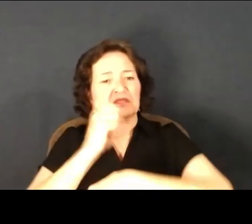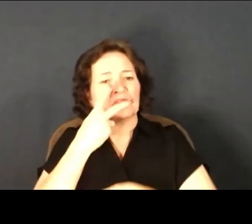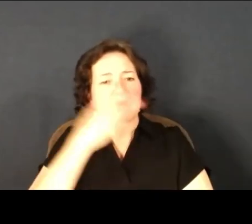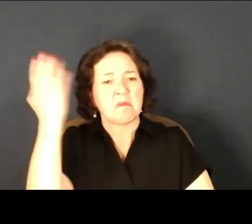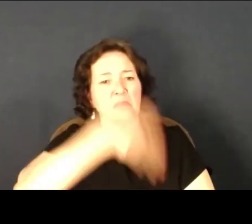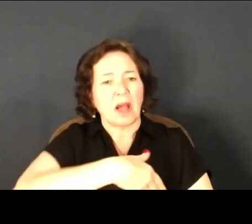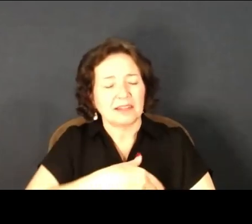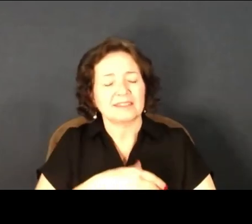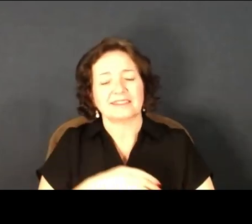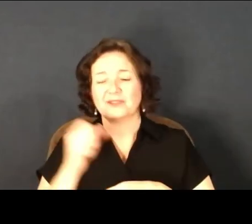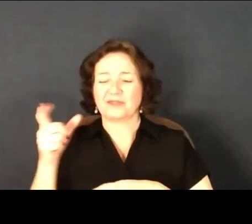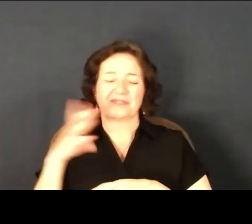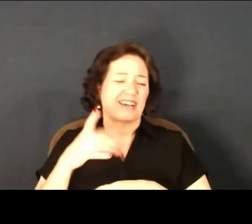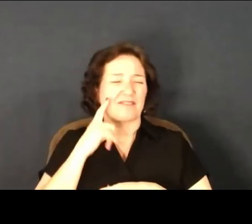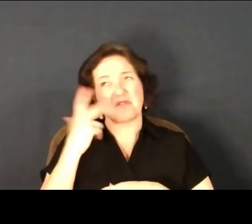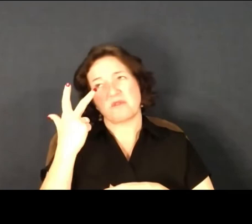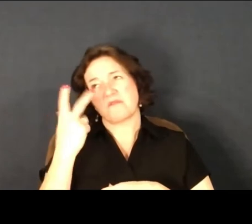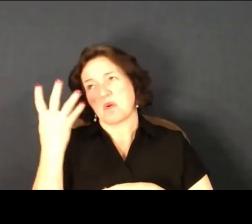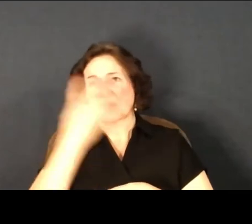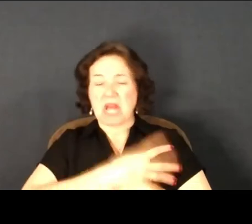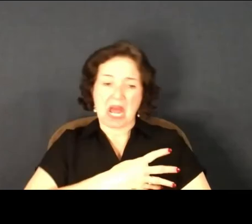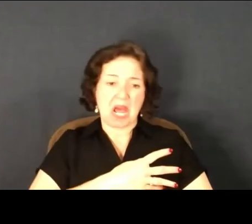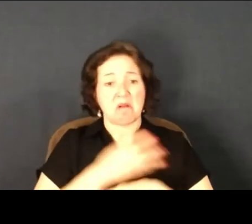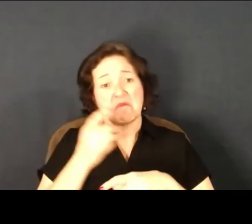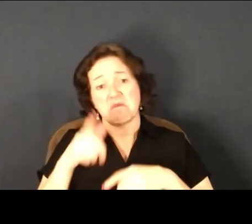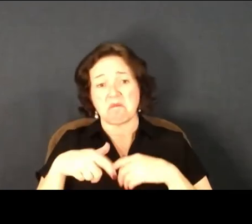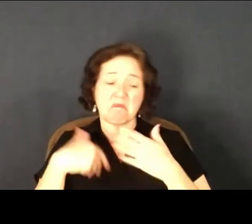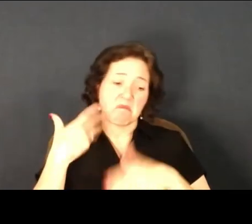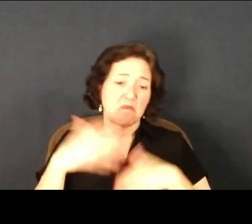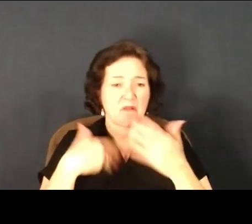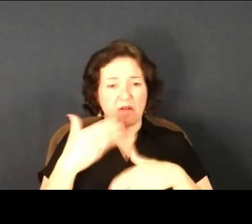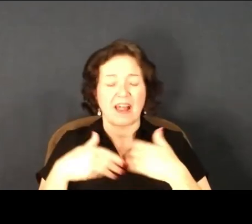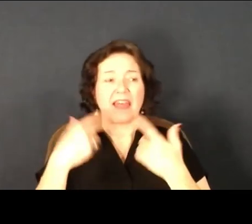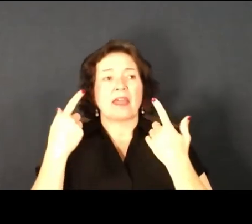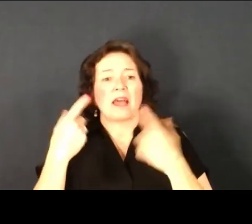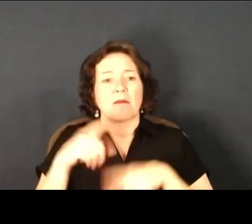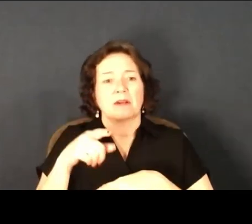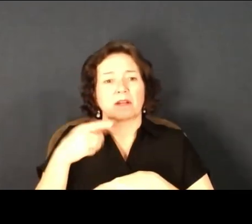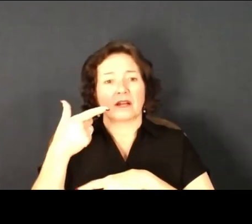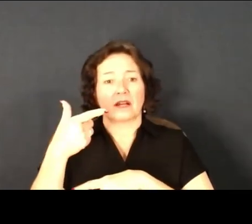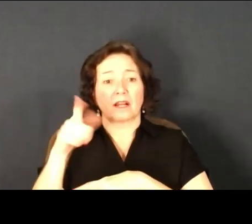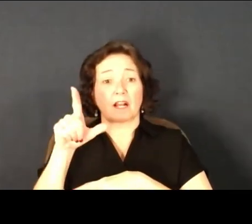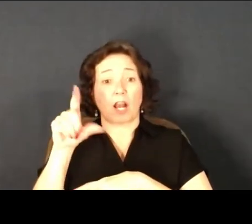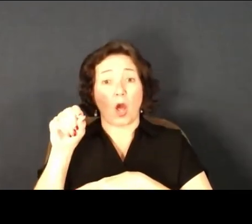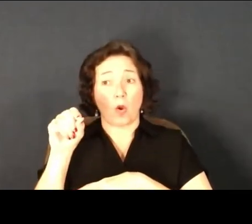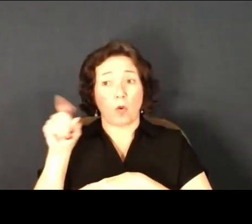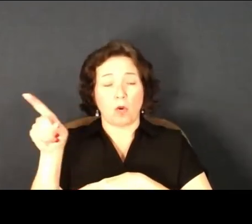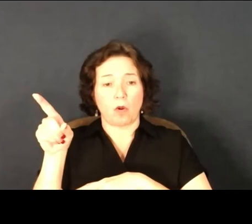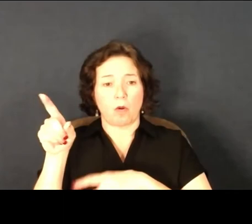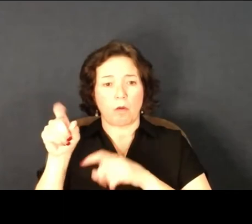pretty well for Phil for about 3 or 4 days until GLOW broke up with him.